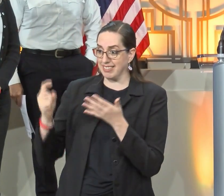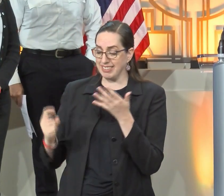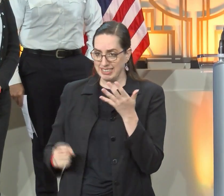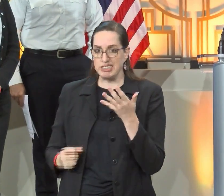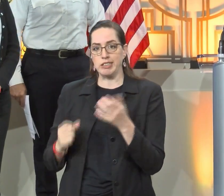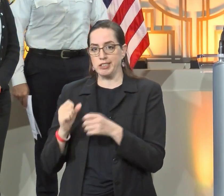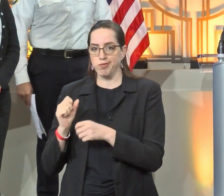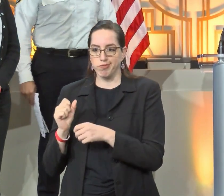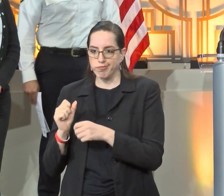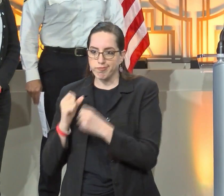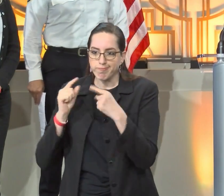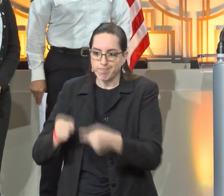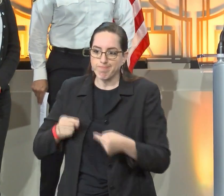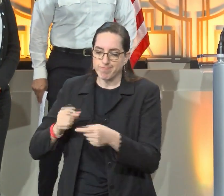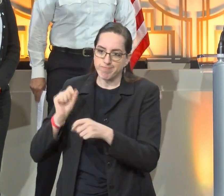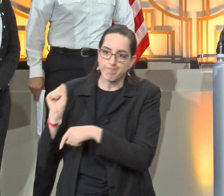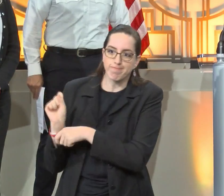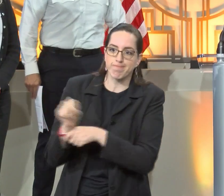the pandemic,